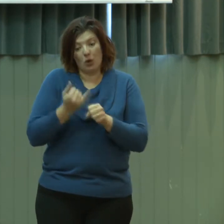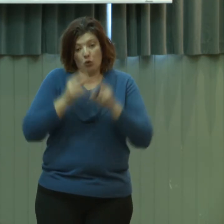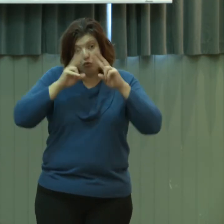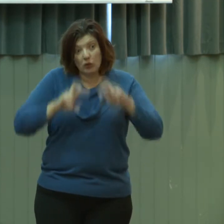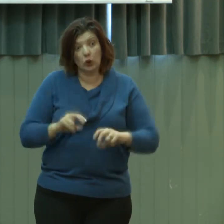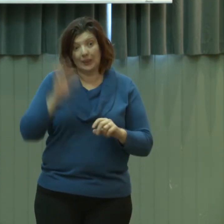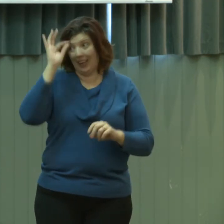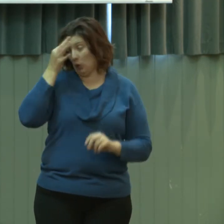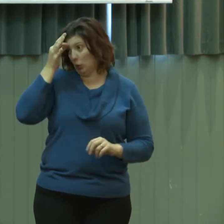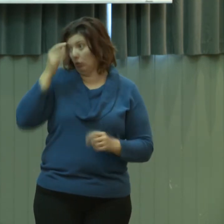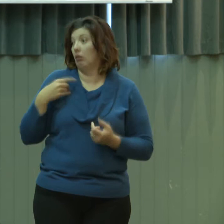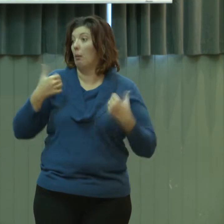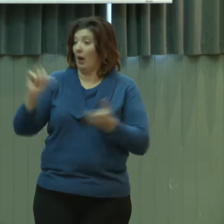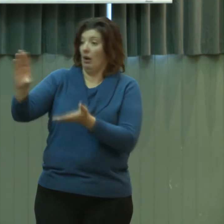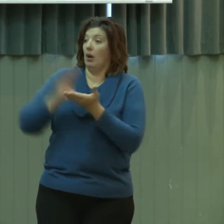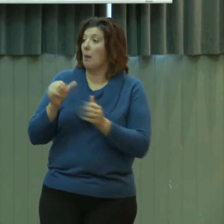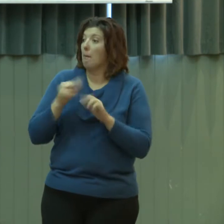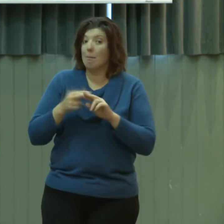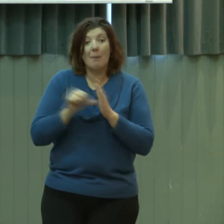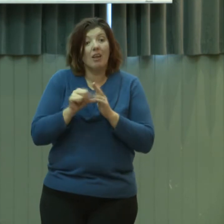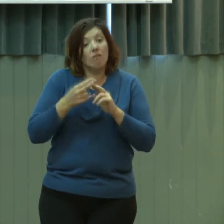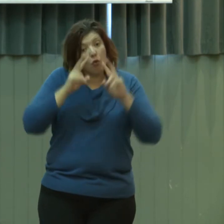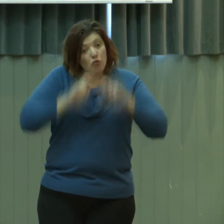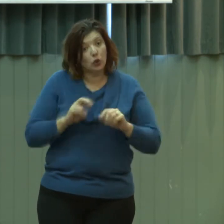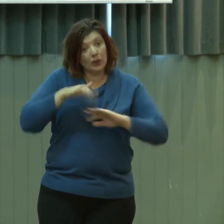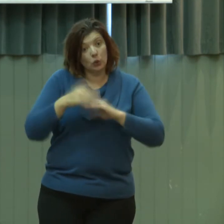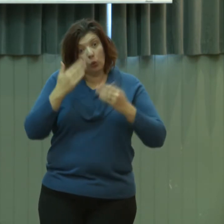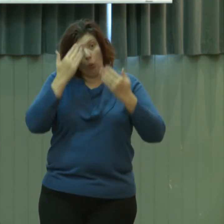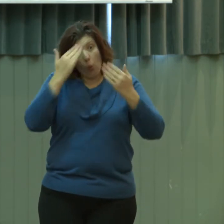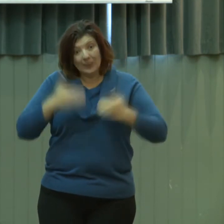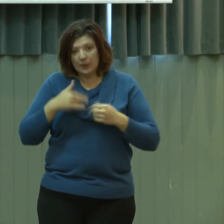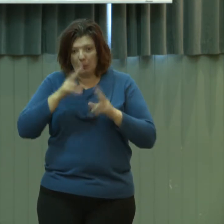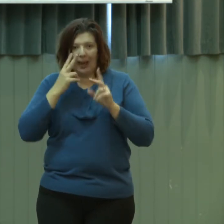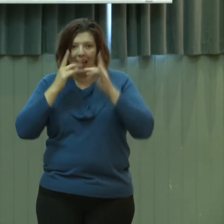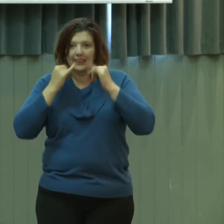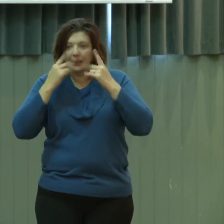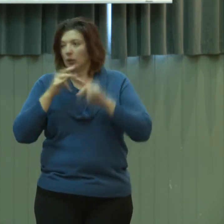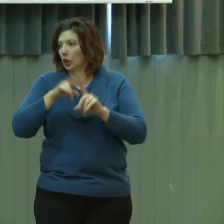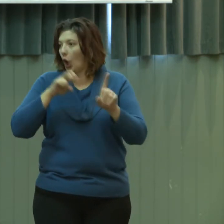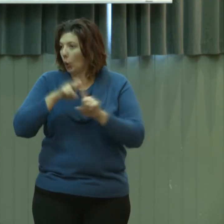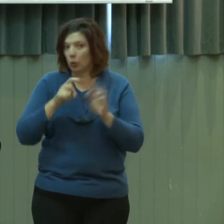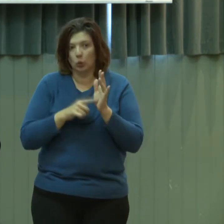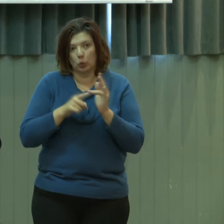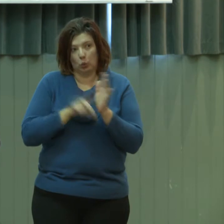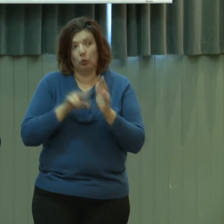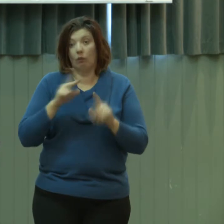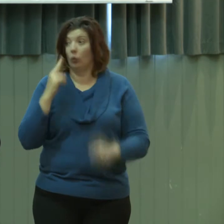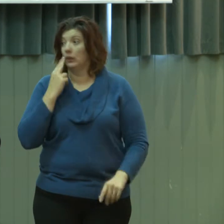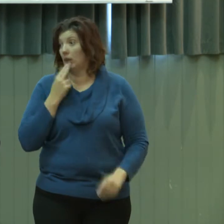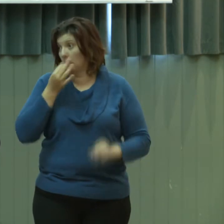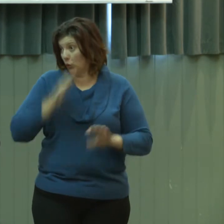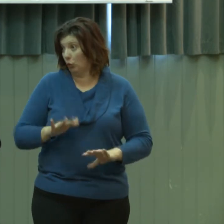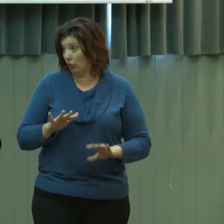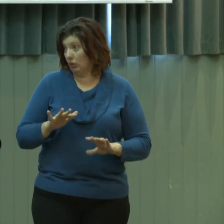improving autism assessments in deaf children and adapting the instruments. We did a systematic review of the